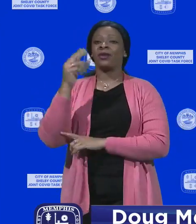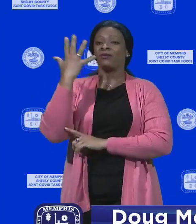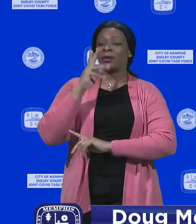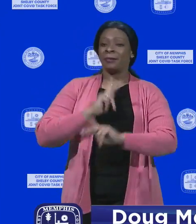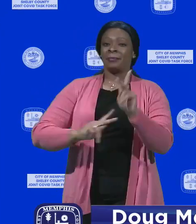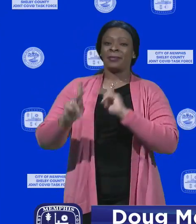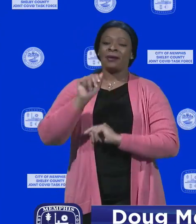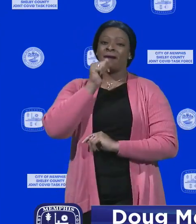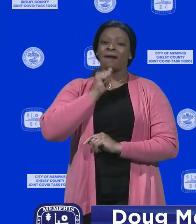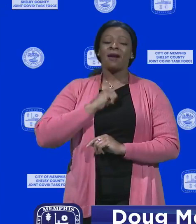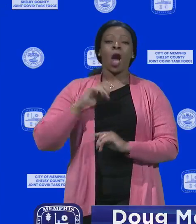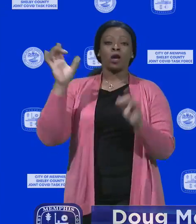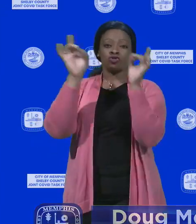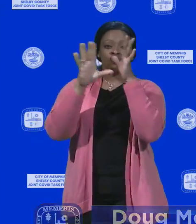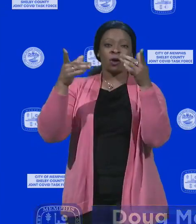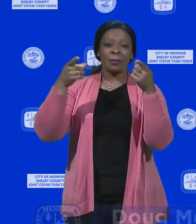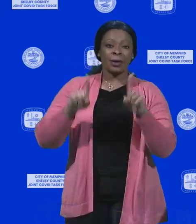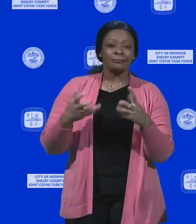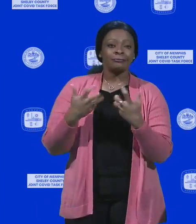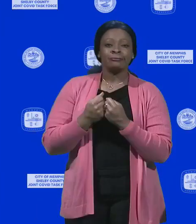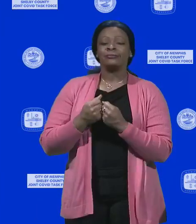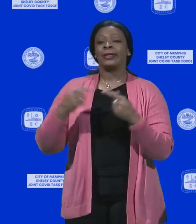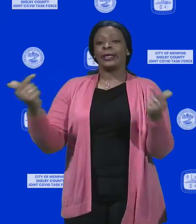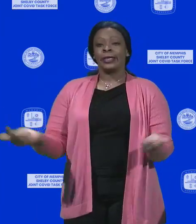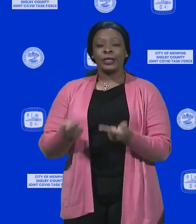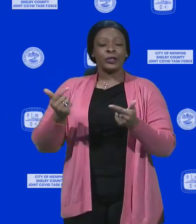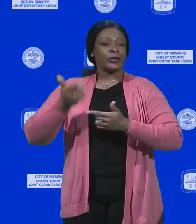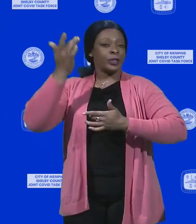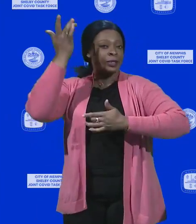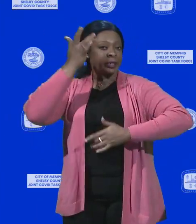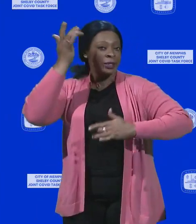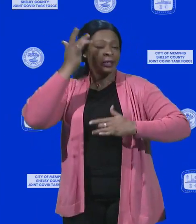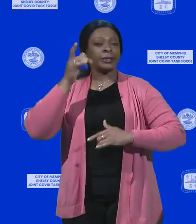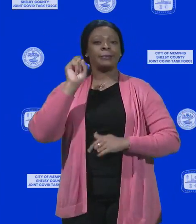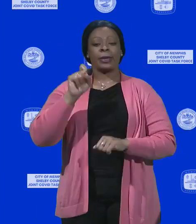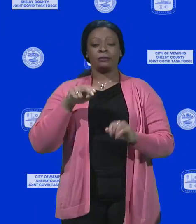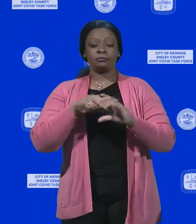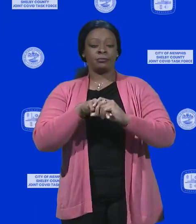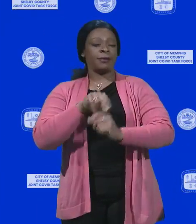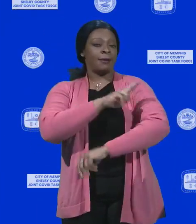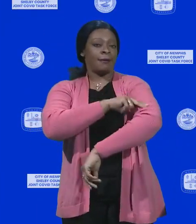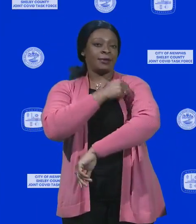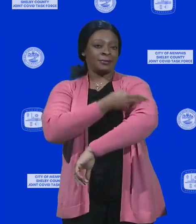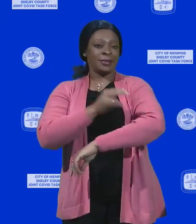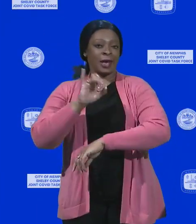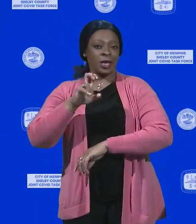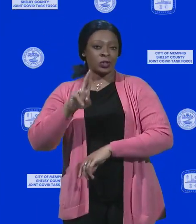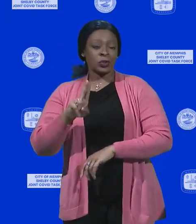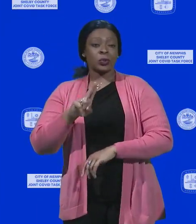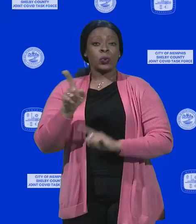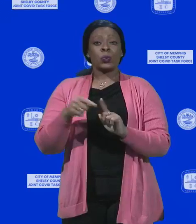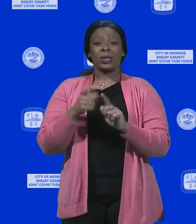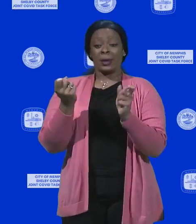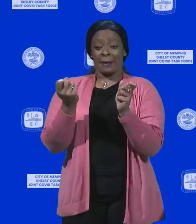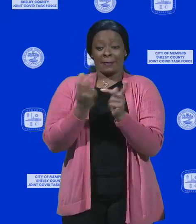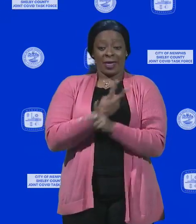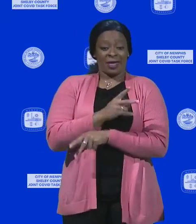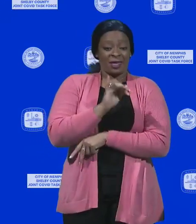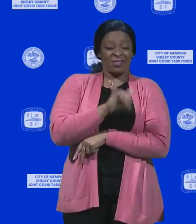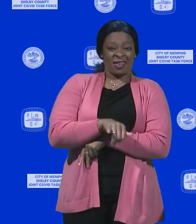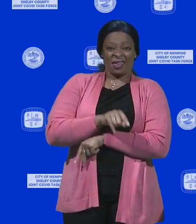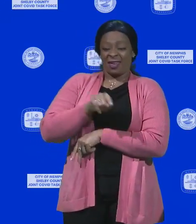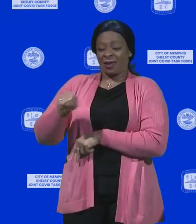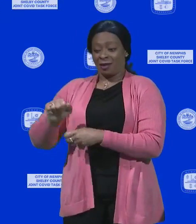when people suffer trauma, when people get injured and ill, and they need to be hospitalized. So when you multiply those